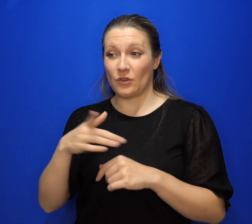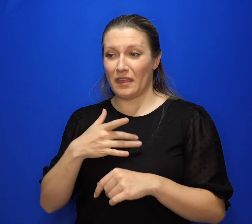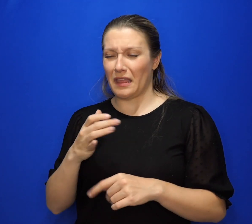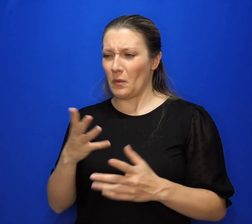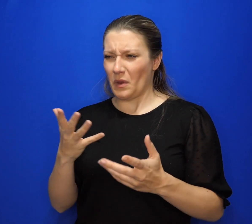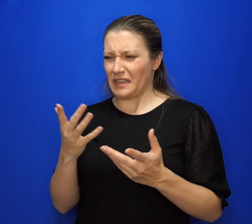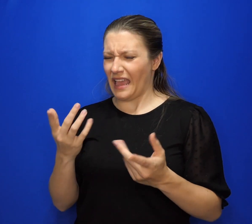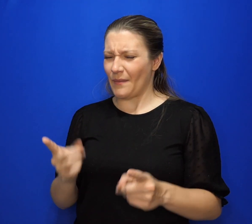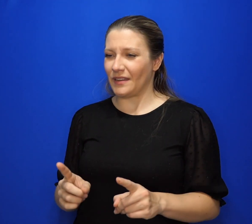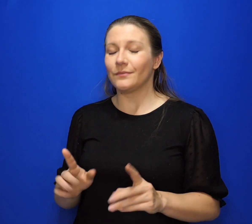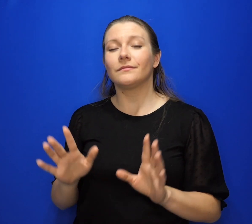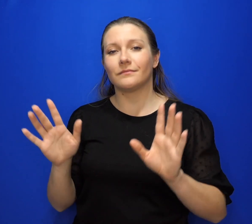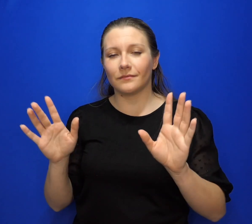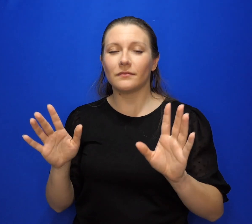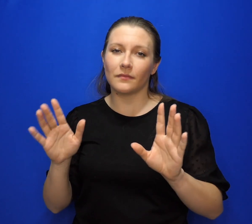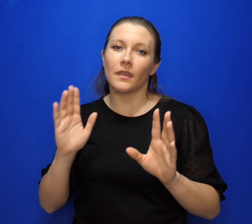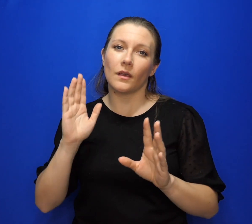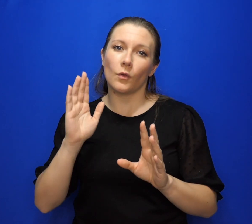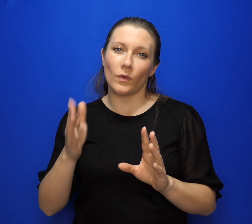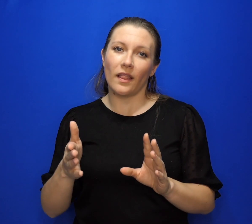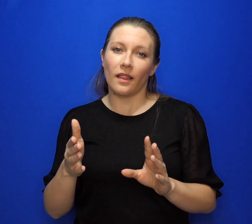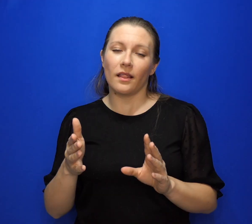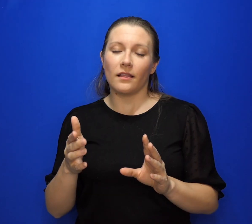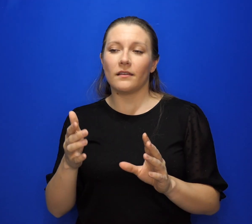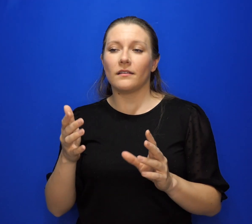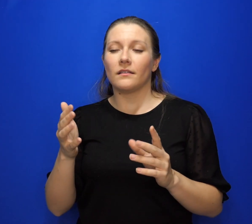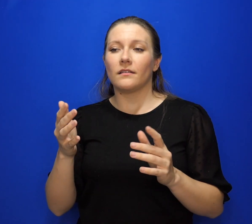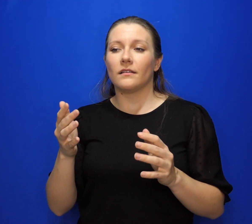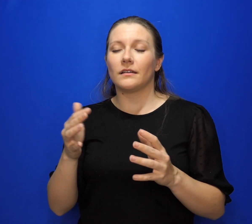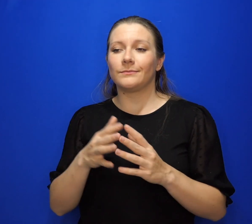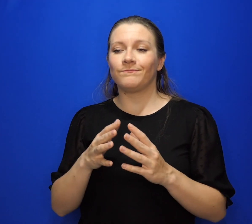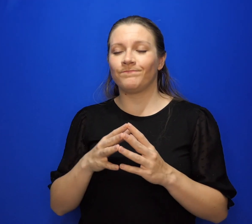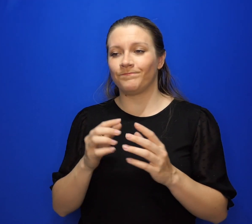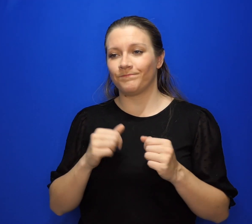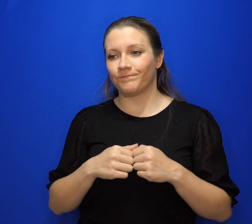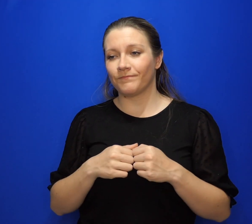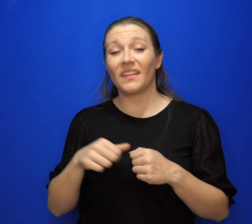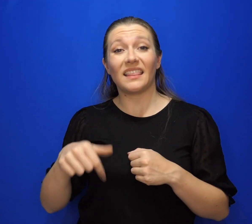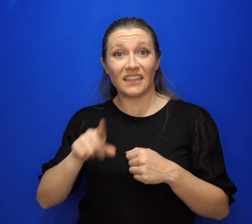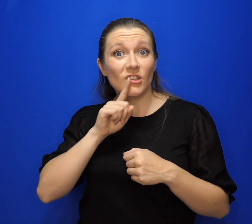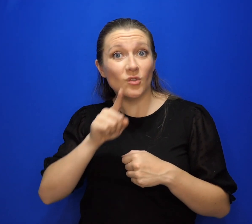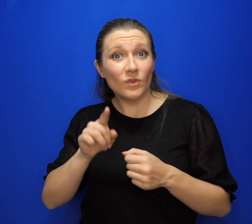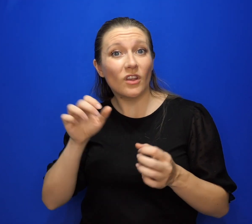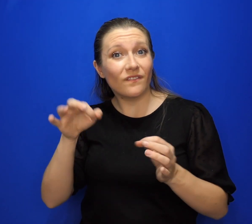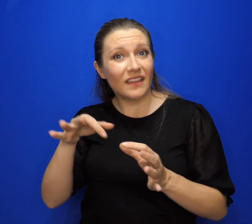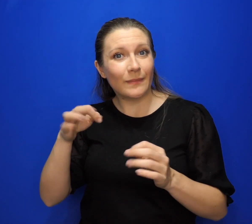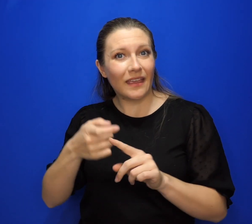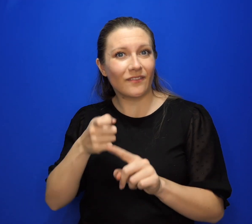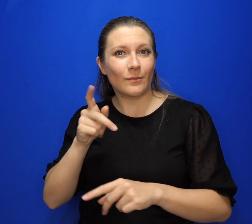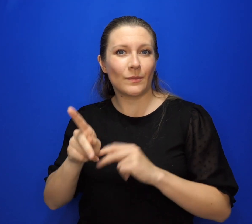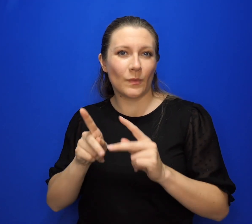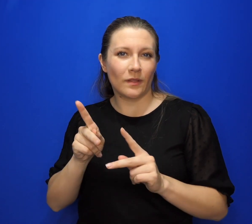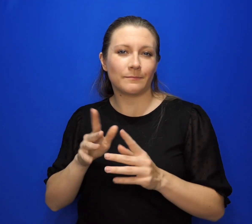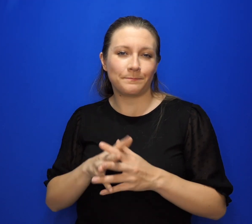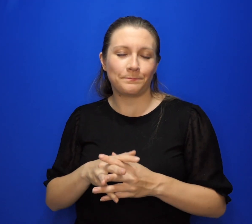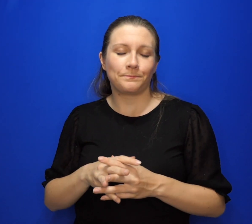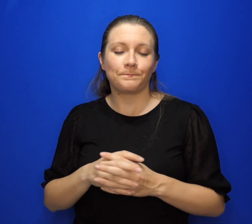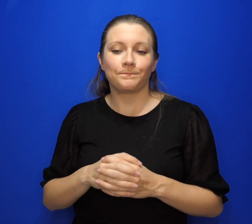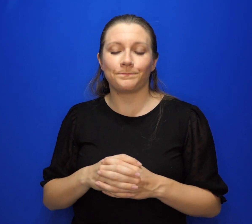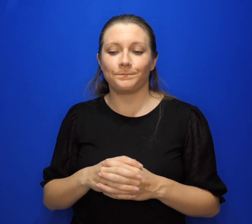like it's going to be in these situations. And this is real feedback from people. I had to figure out